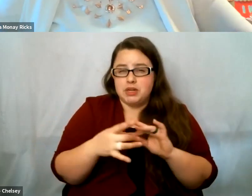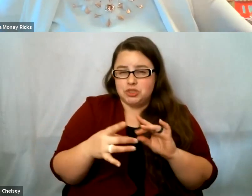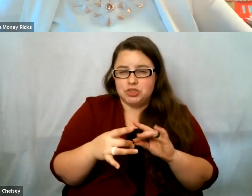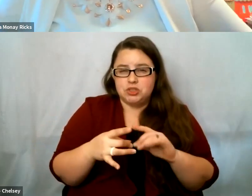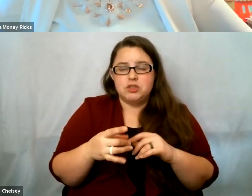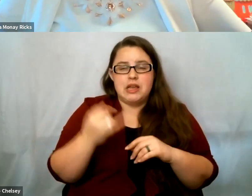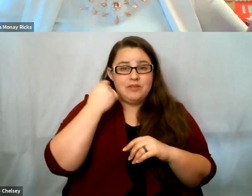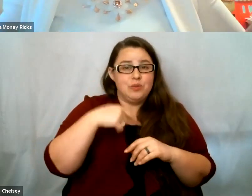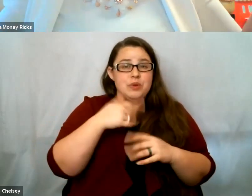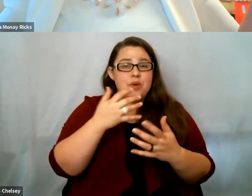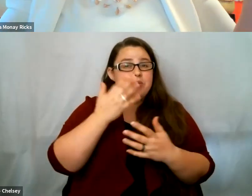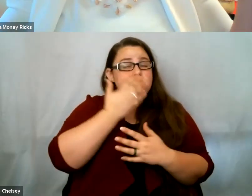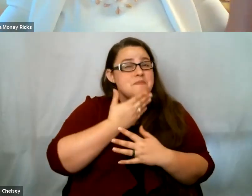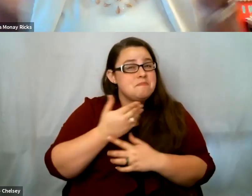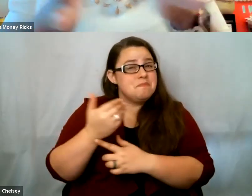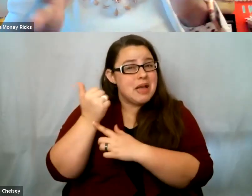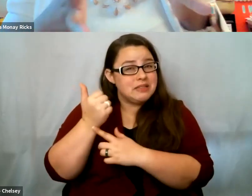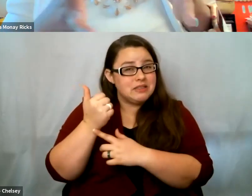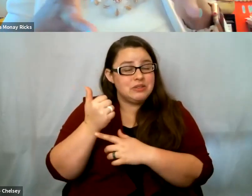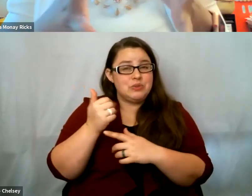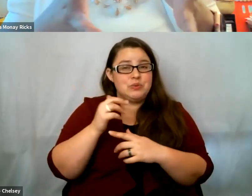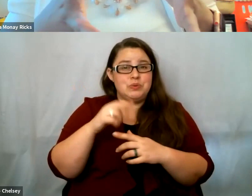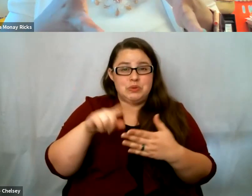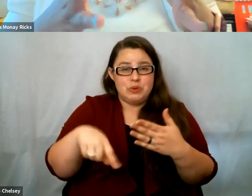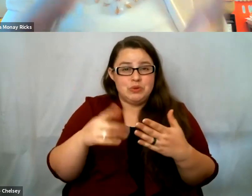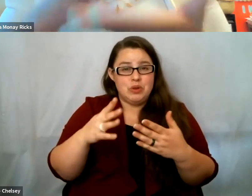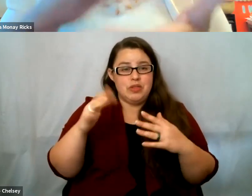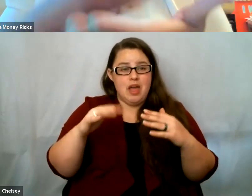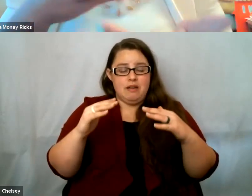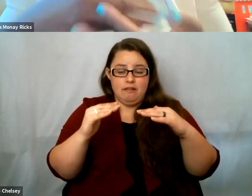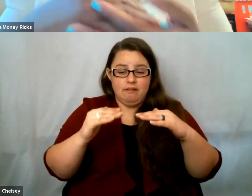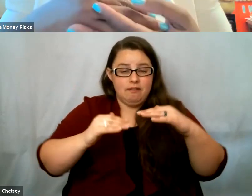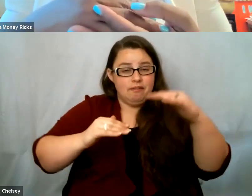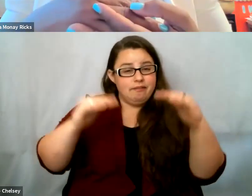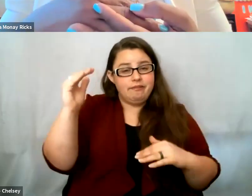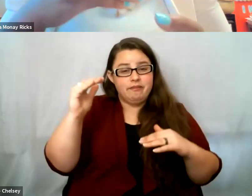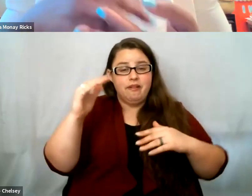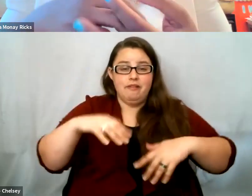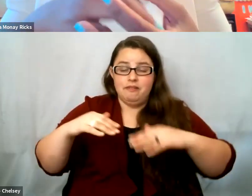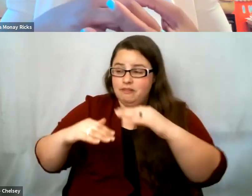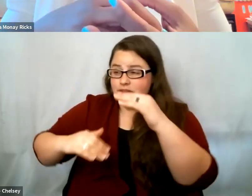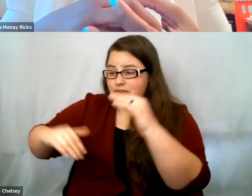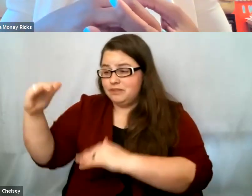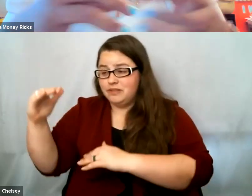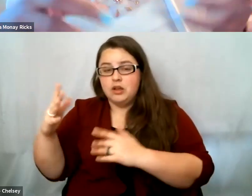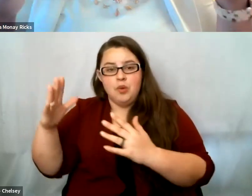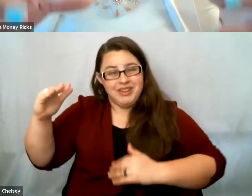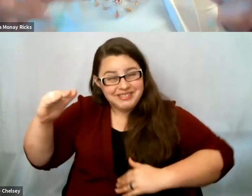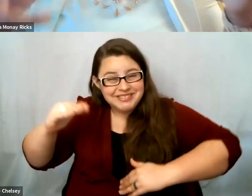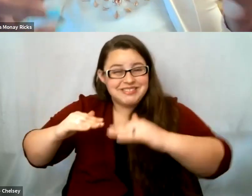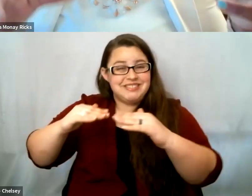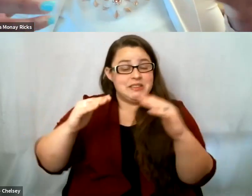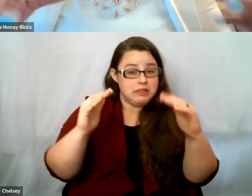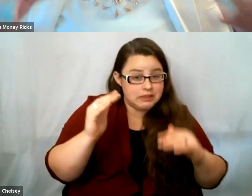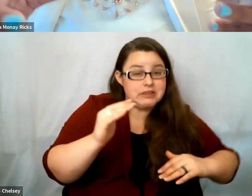best results, if we want to decrease those gaps, we must be able to